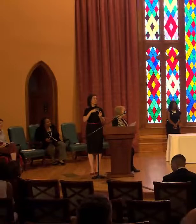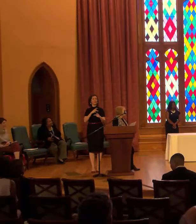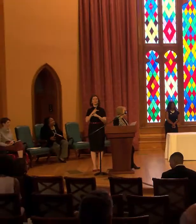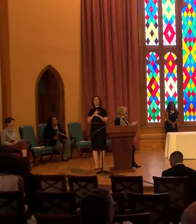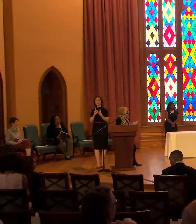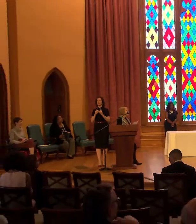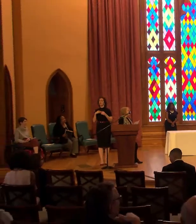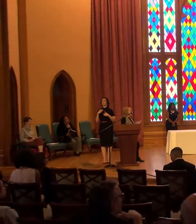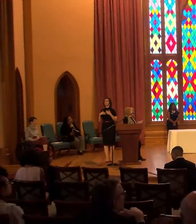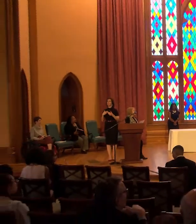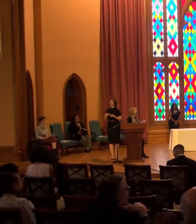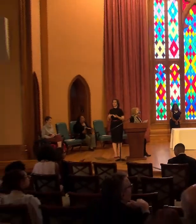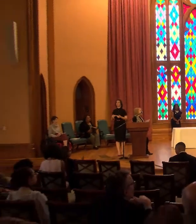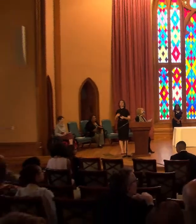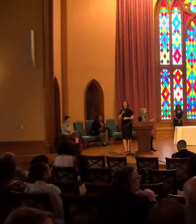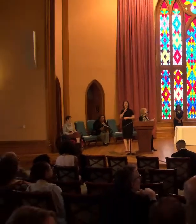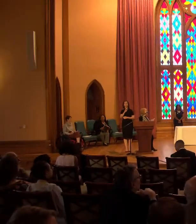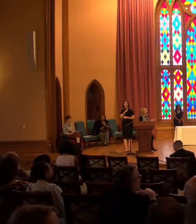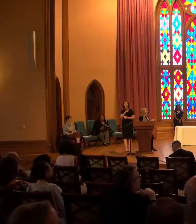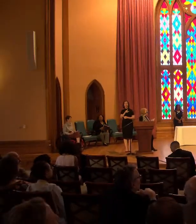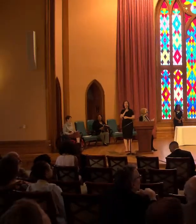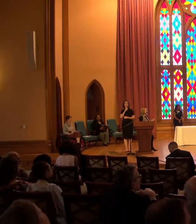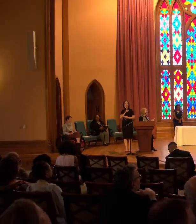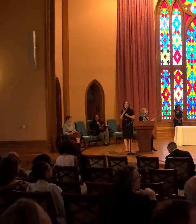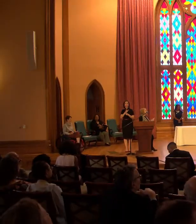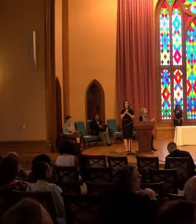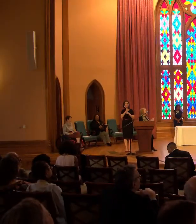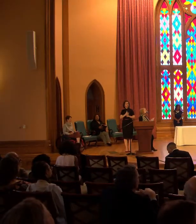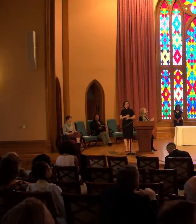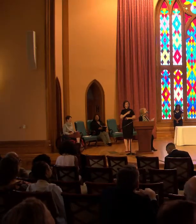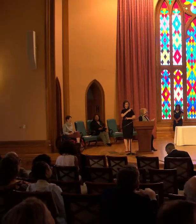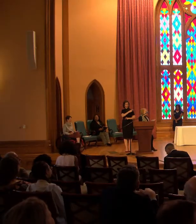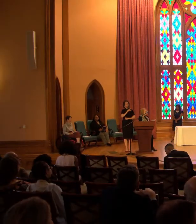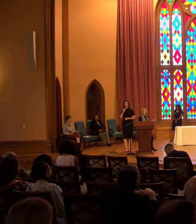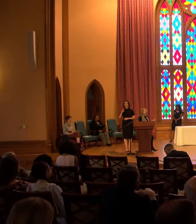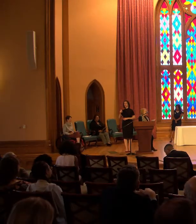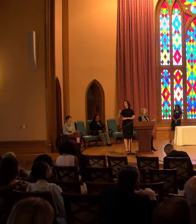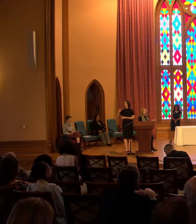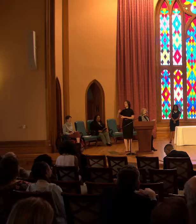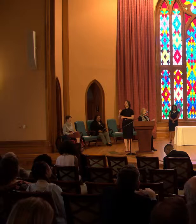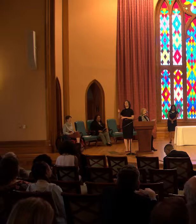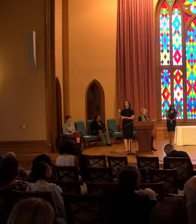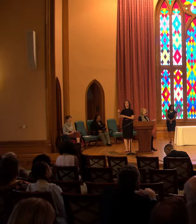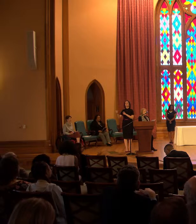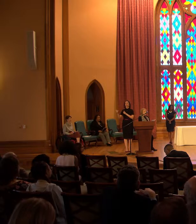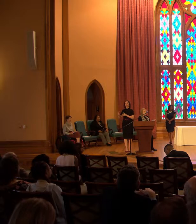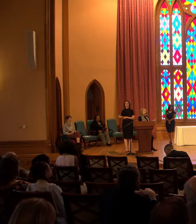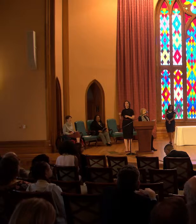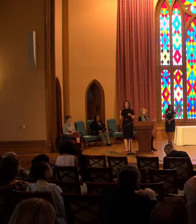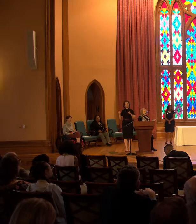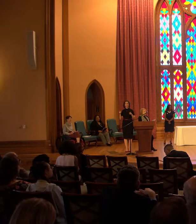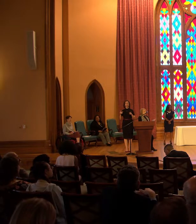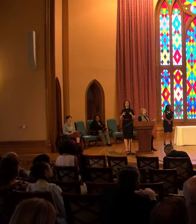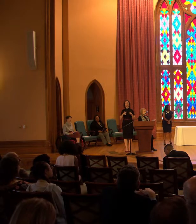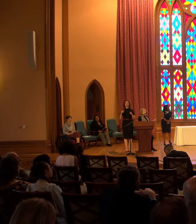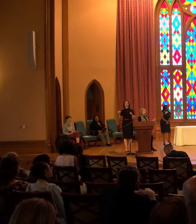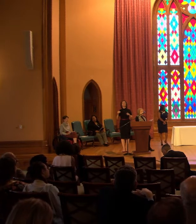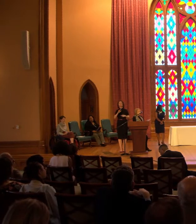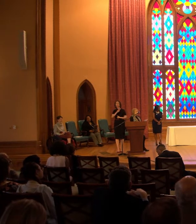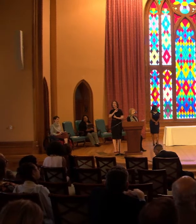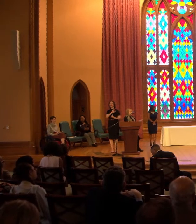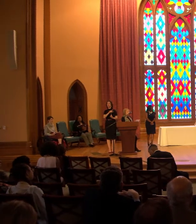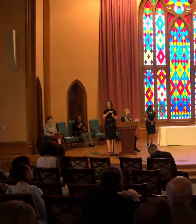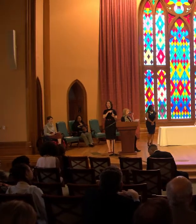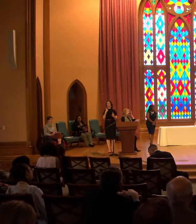department going. Michael is the supervisor, Mr. Hutch is the manager, and Michael